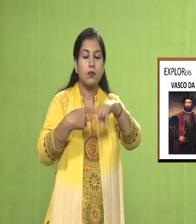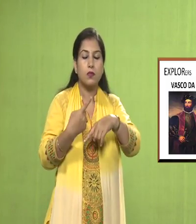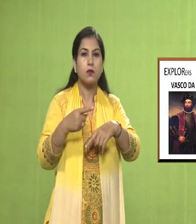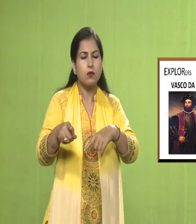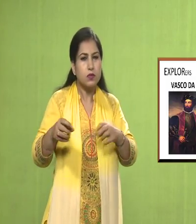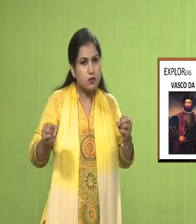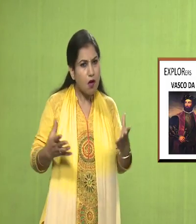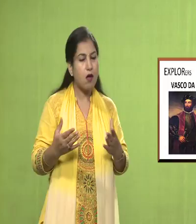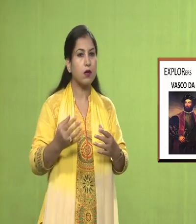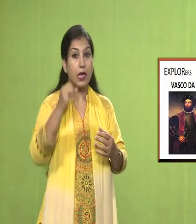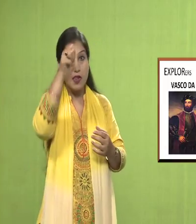America.